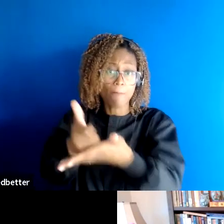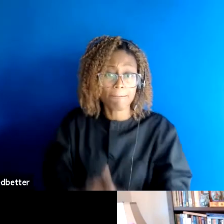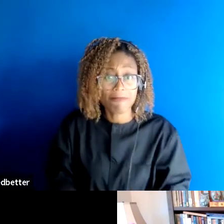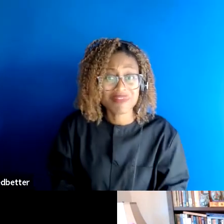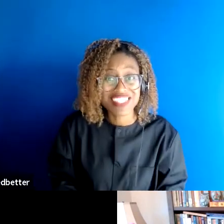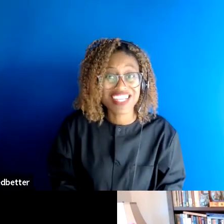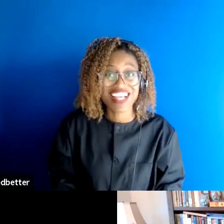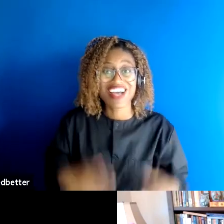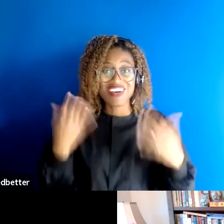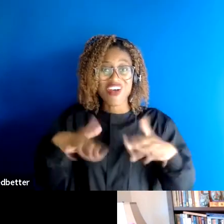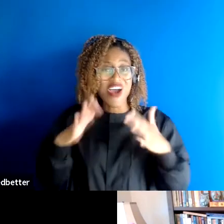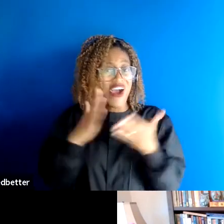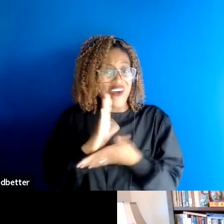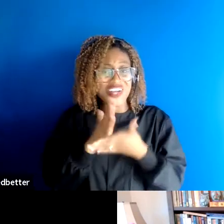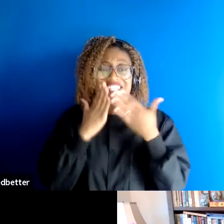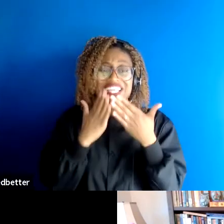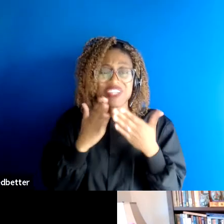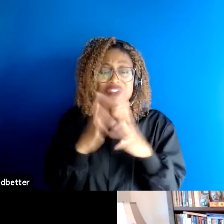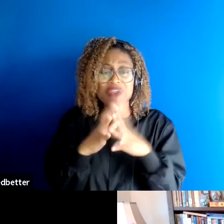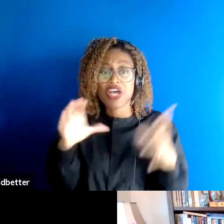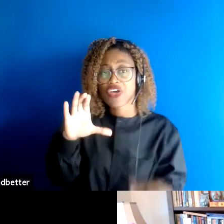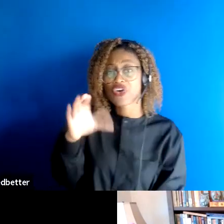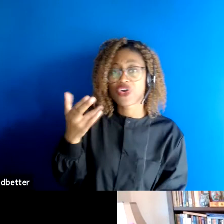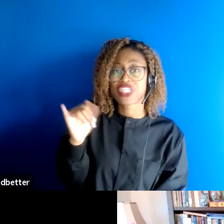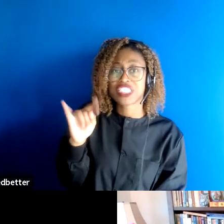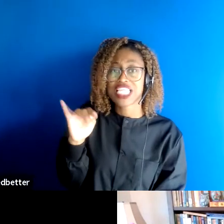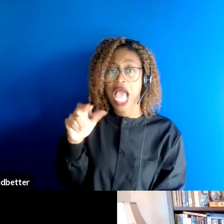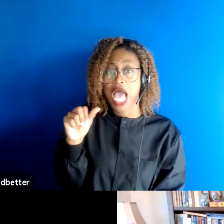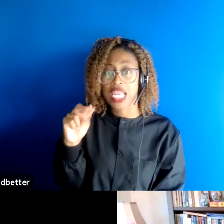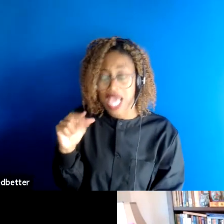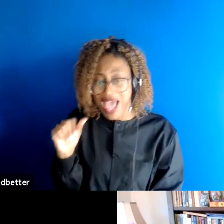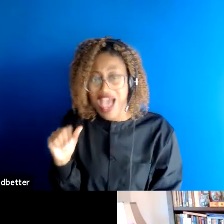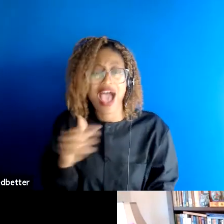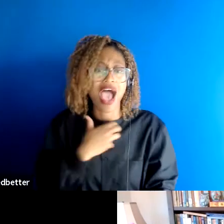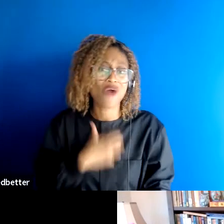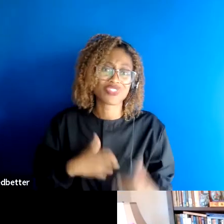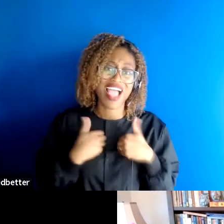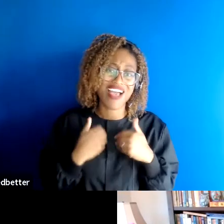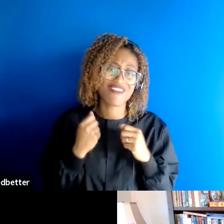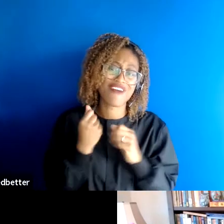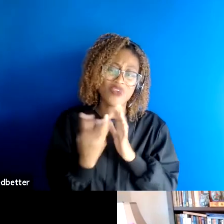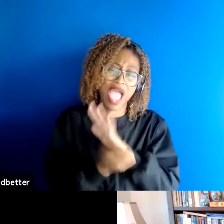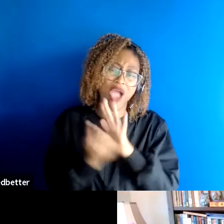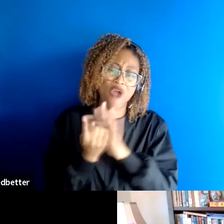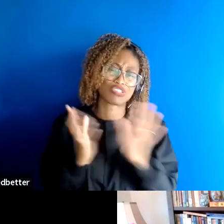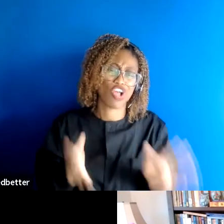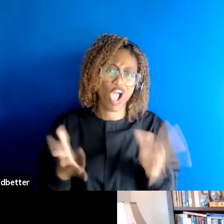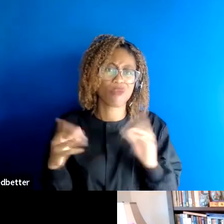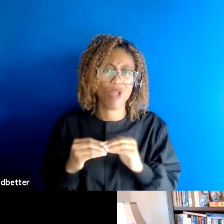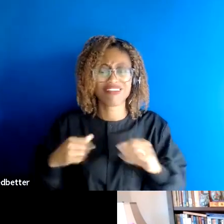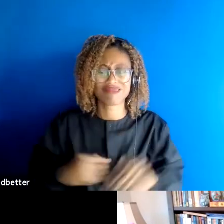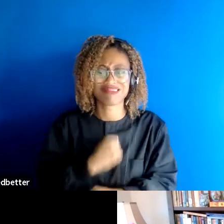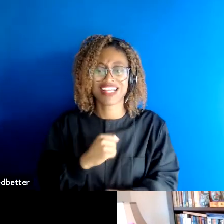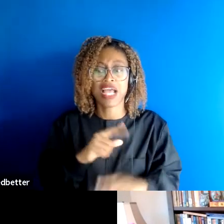All right. Well, thank you so much, Christiane. I wish we could have hours to talk. For everybody